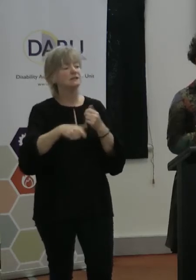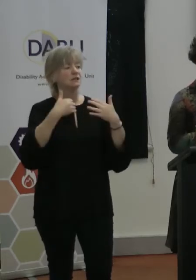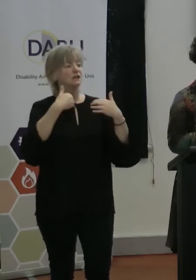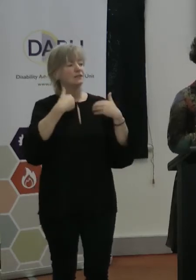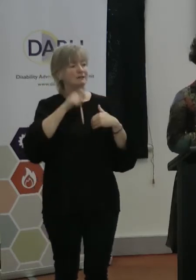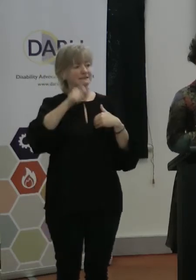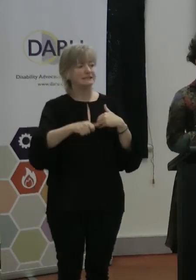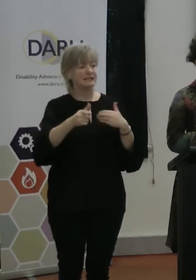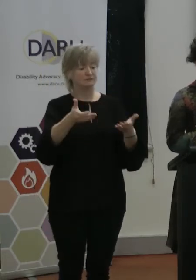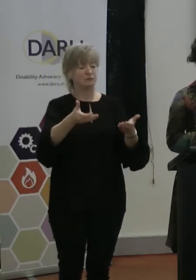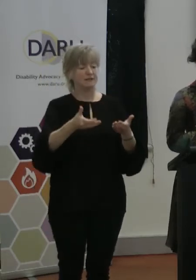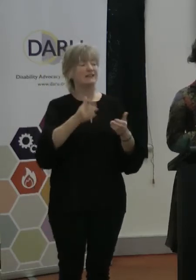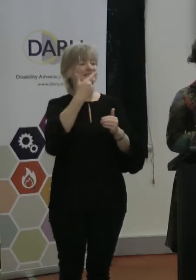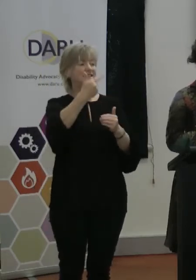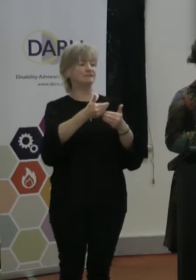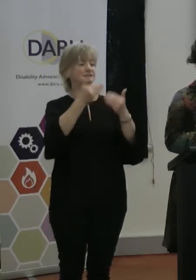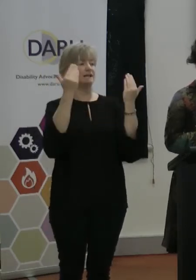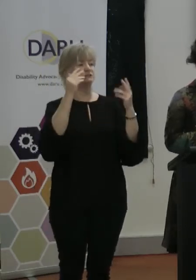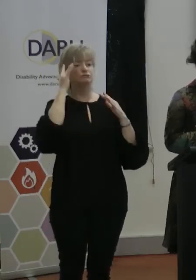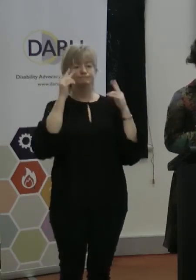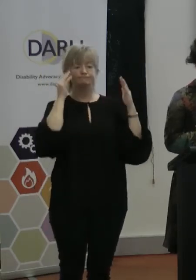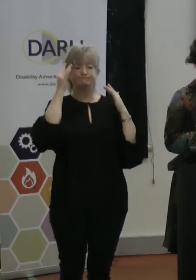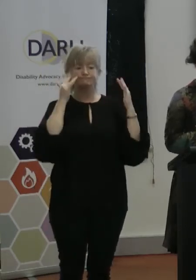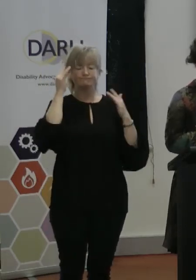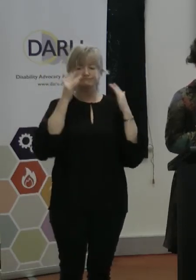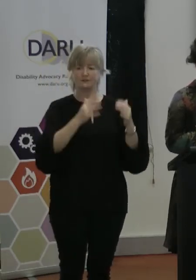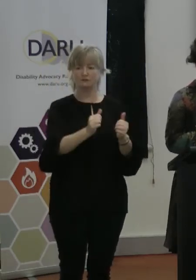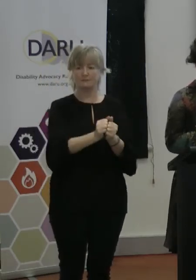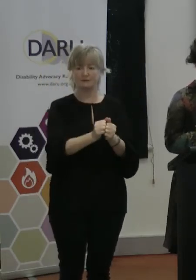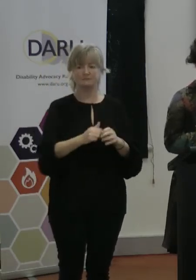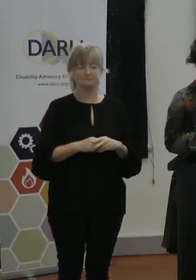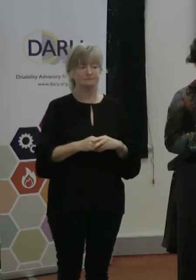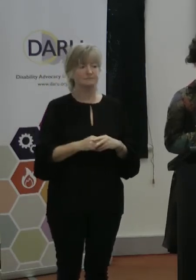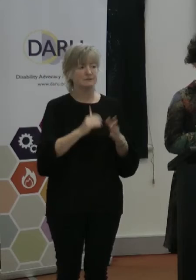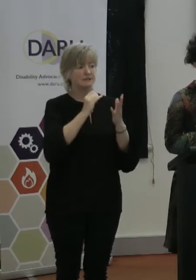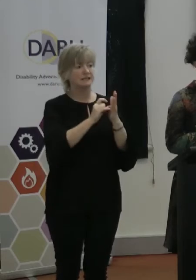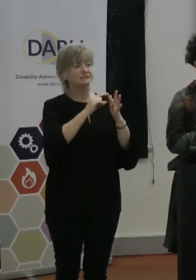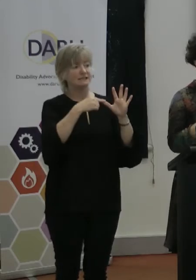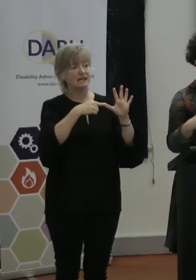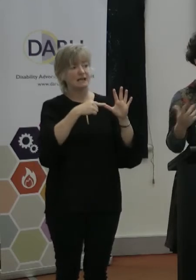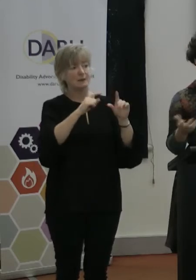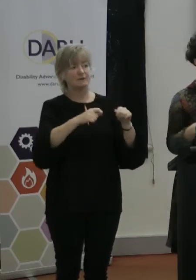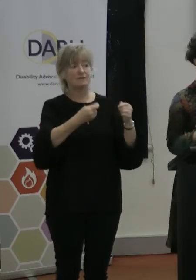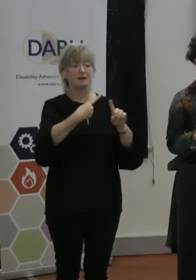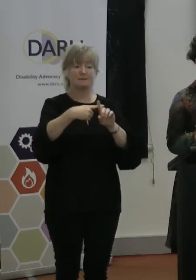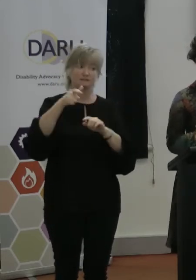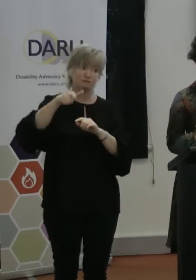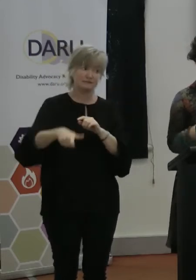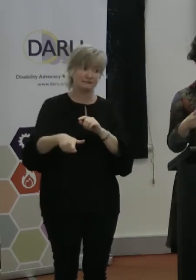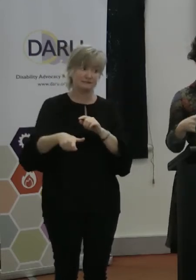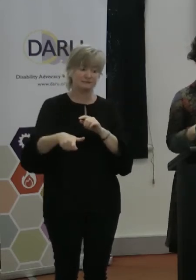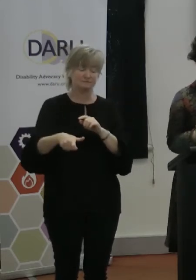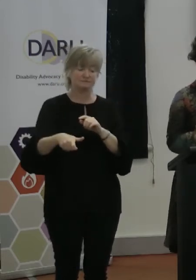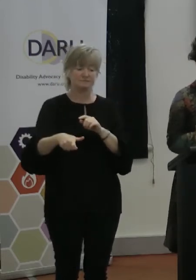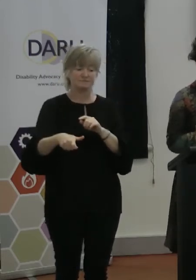the agreement. The next step is the SDA provider and the SDA resident. If the SDA resident